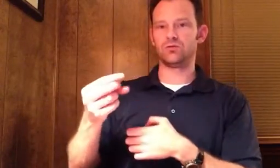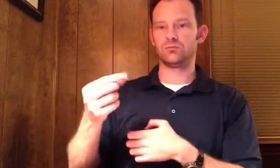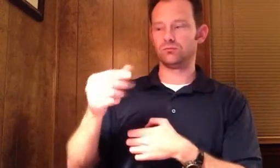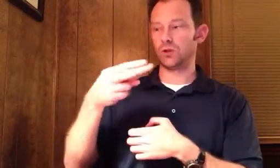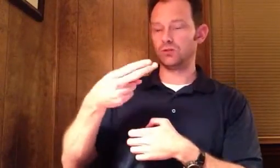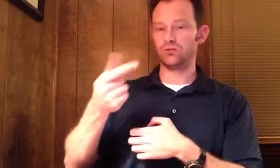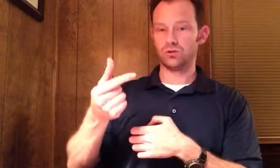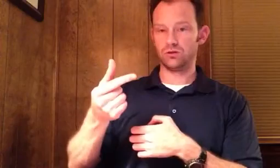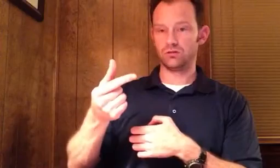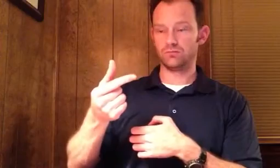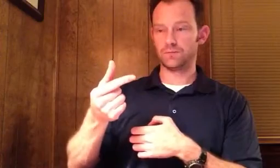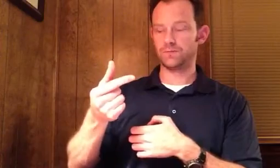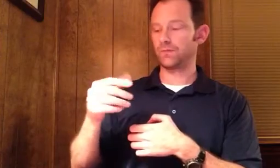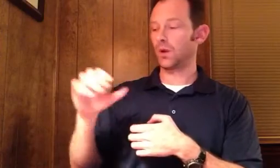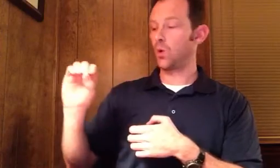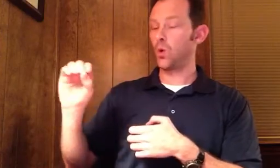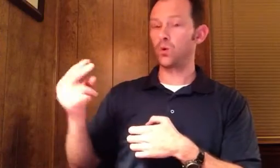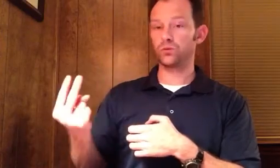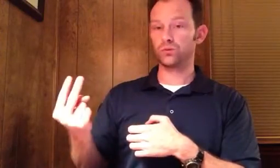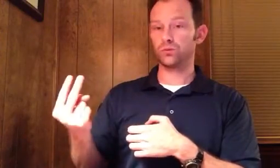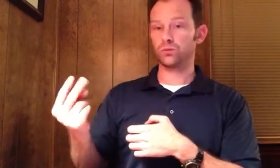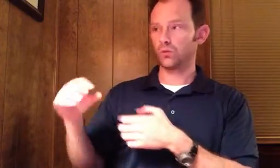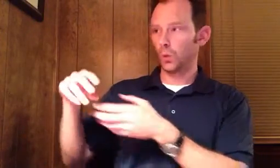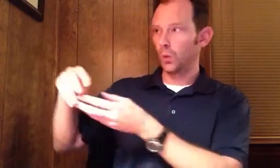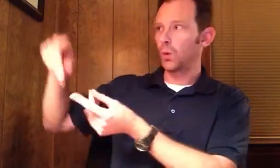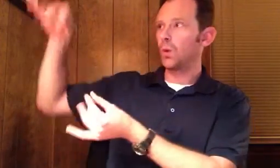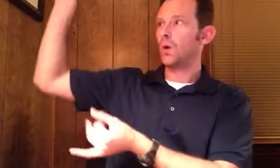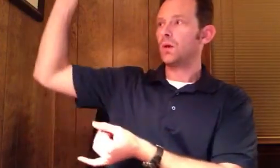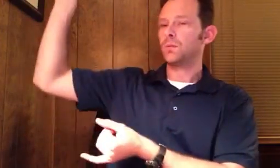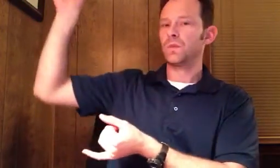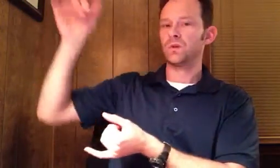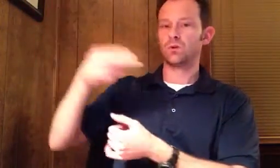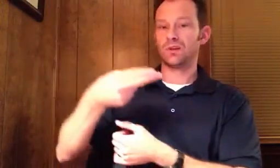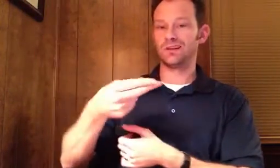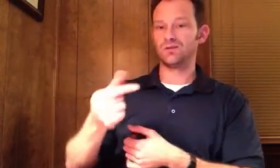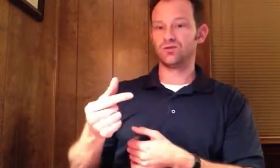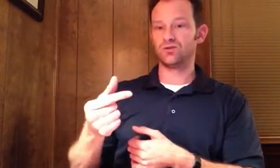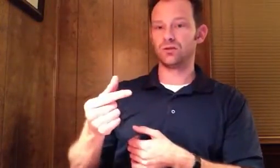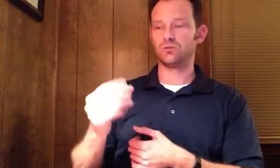The triangle over the arrow means heating. So consider that something like a flame.